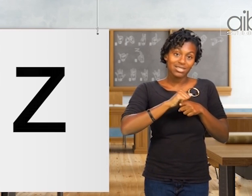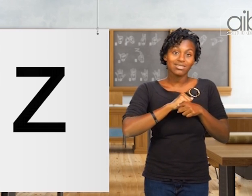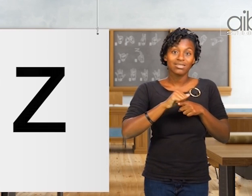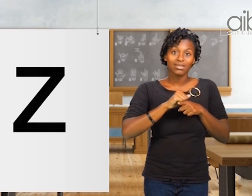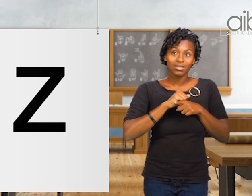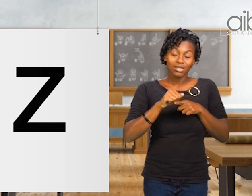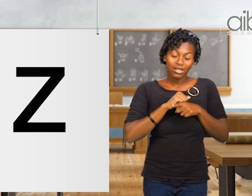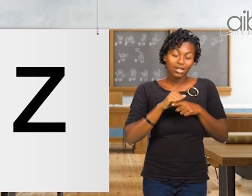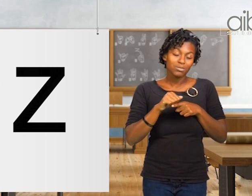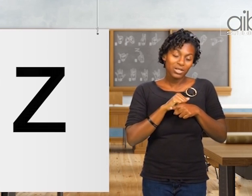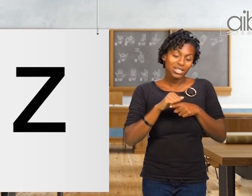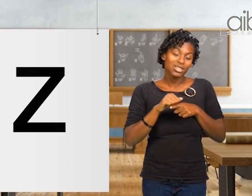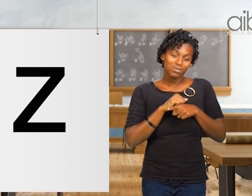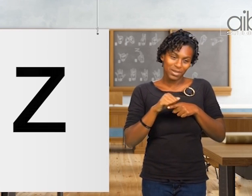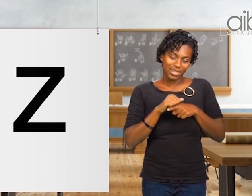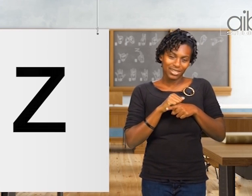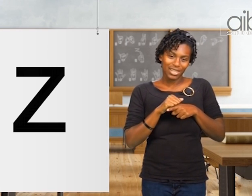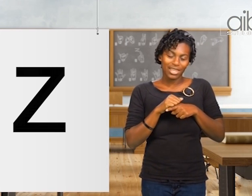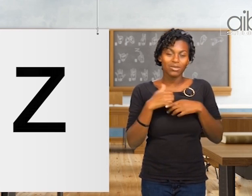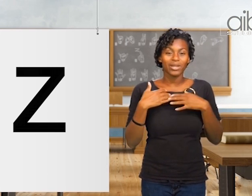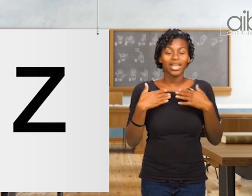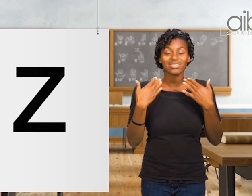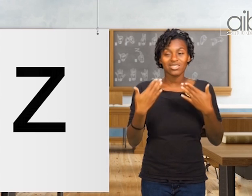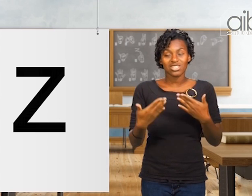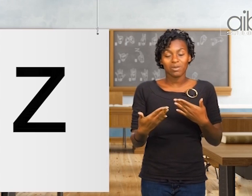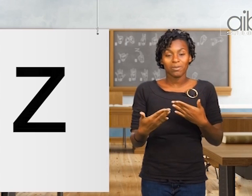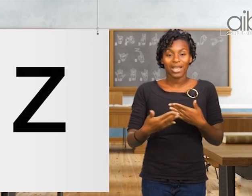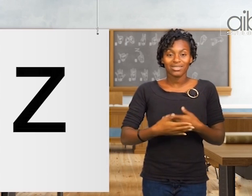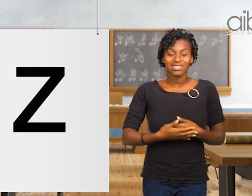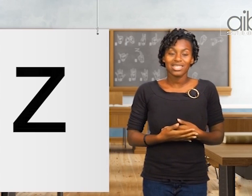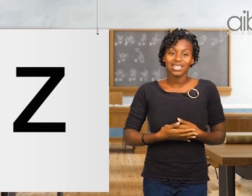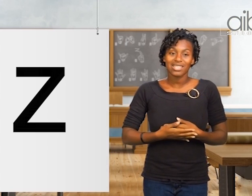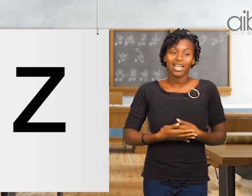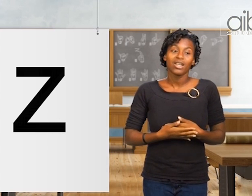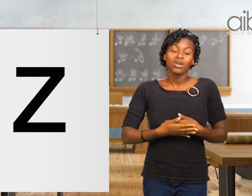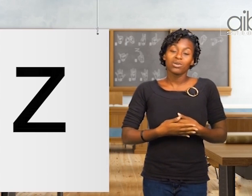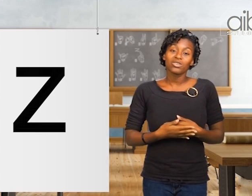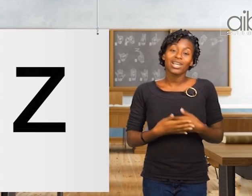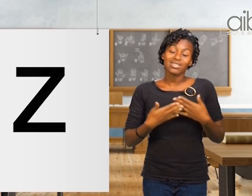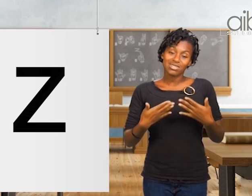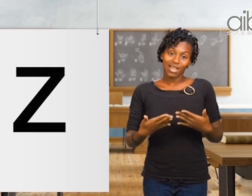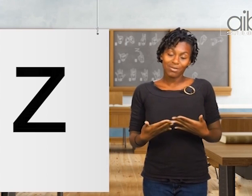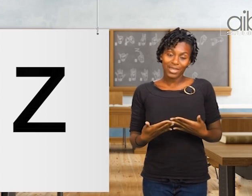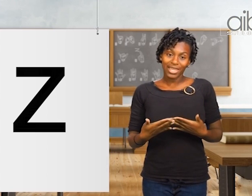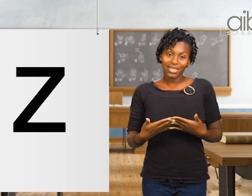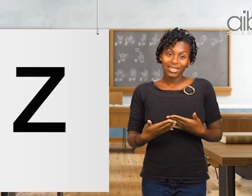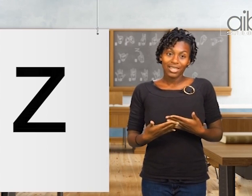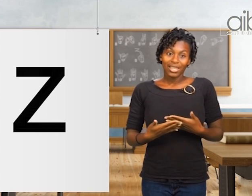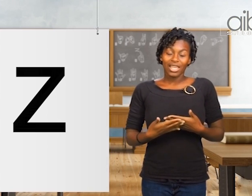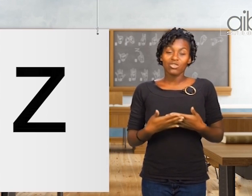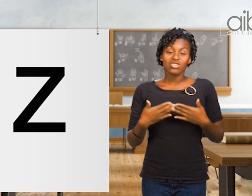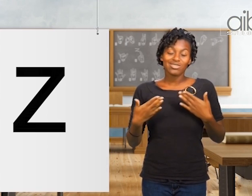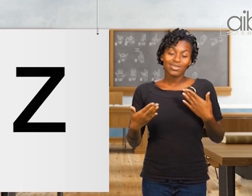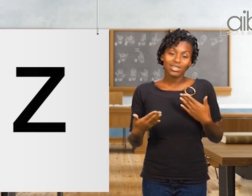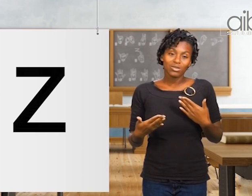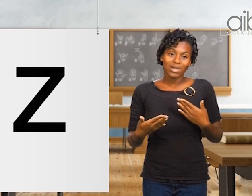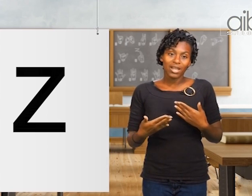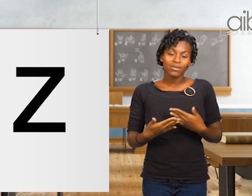practice a really good bit. And the way I suggest by practicing is that when you're at a stoplight and you're just looking around,